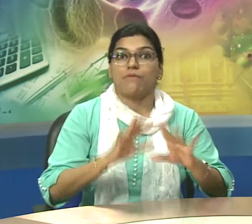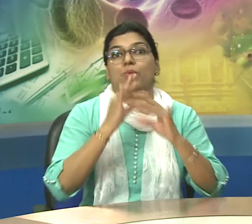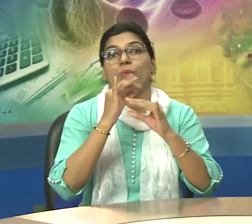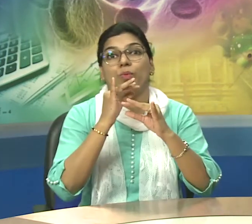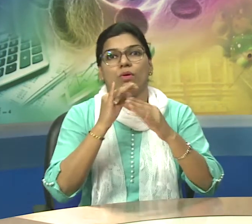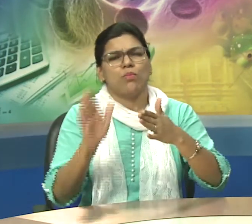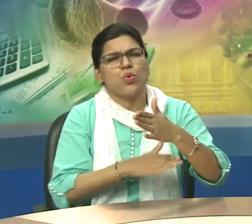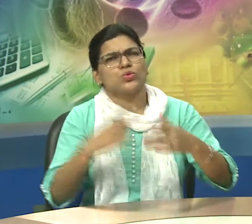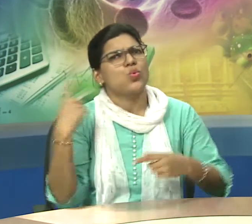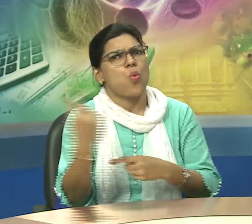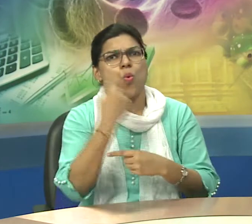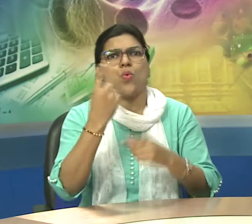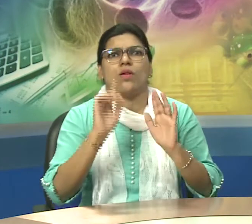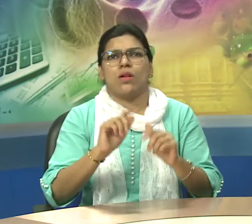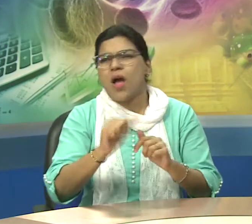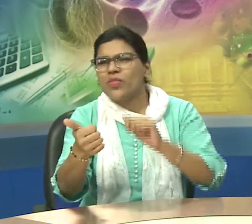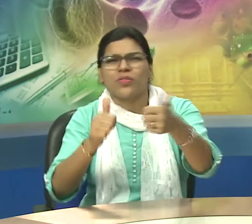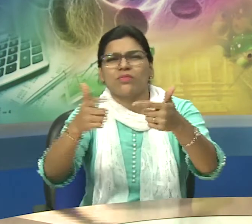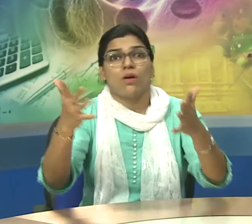musicians in the court